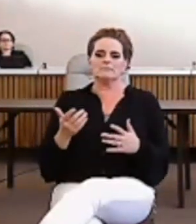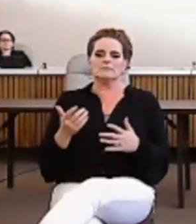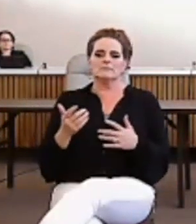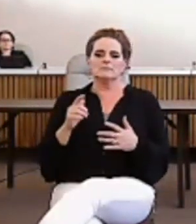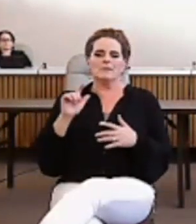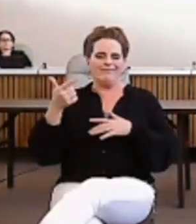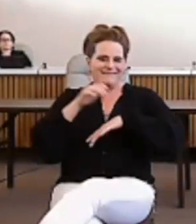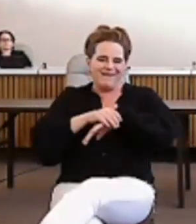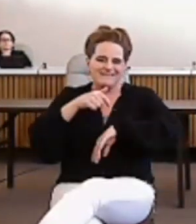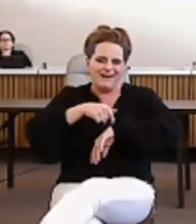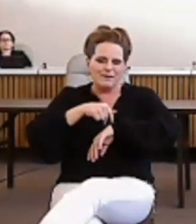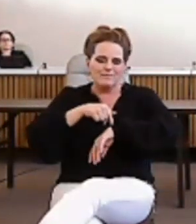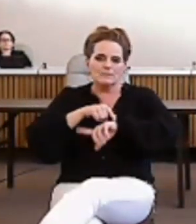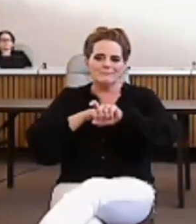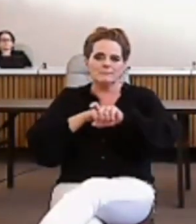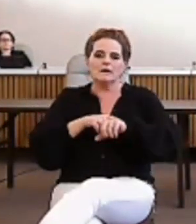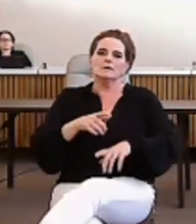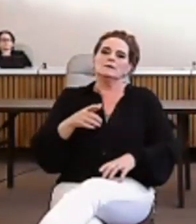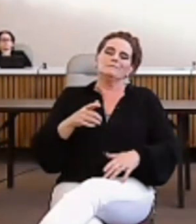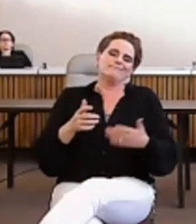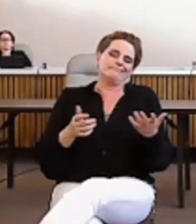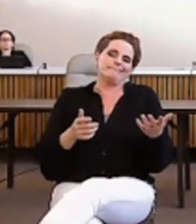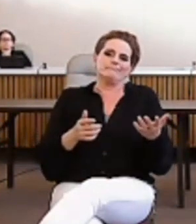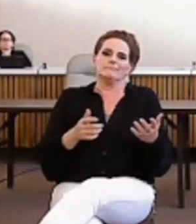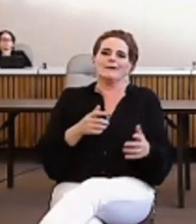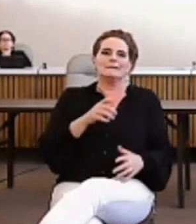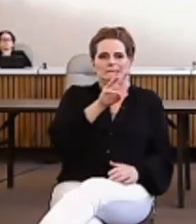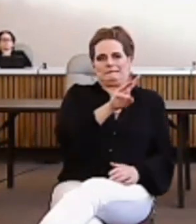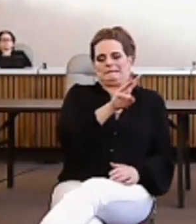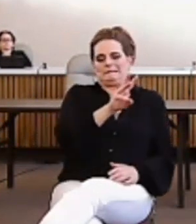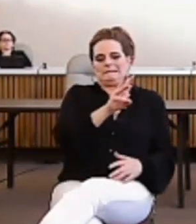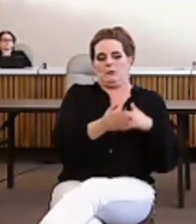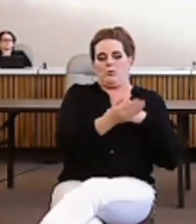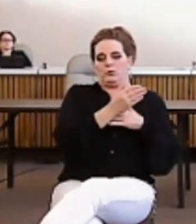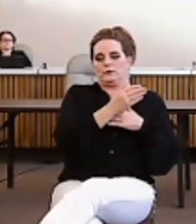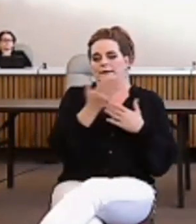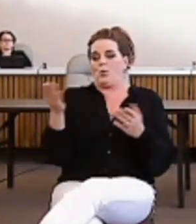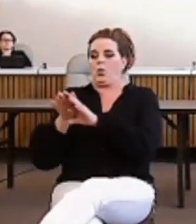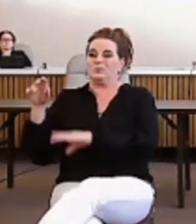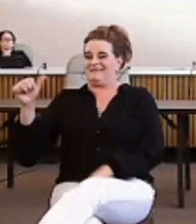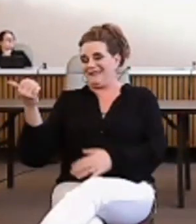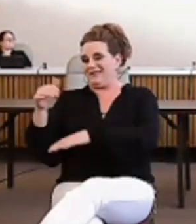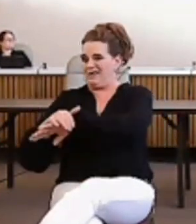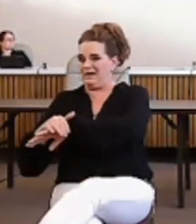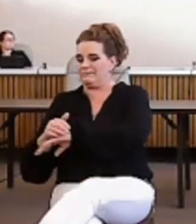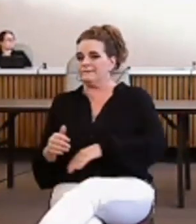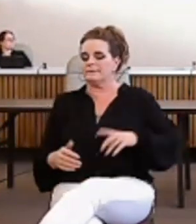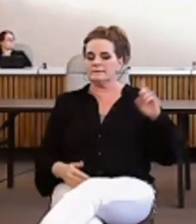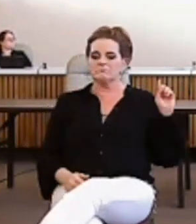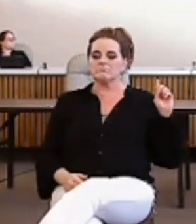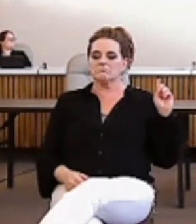operation? Well, from what I was told, 6 to 10 PM, they close at 10 That's PM. fine. Yep. And then